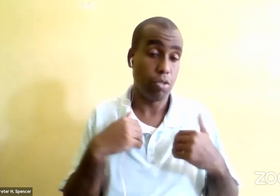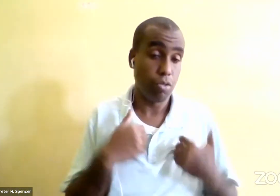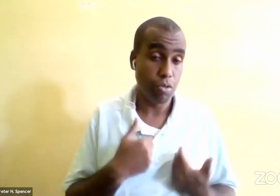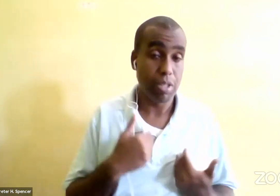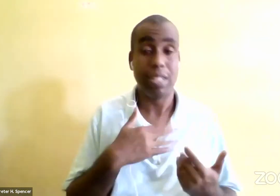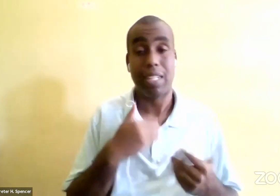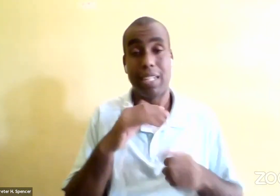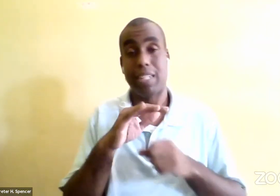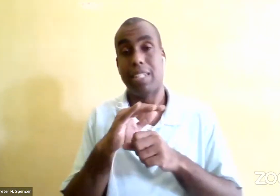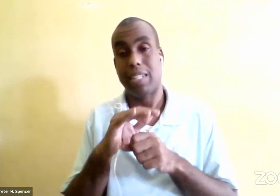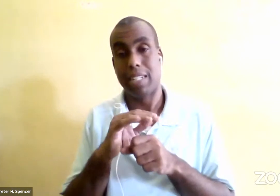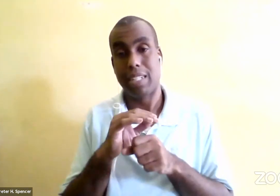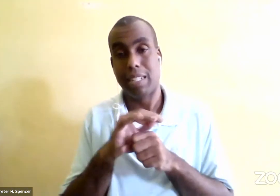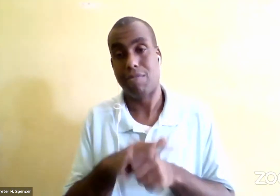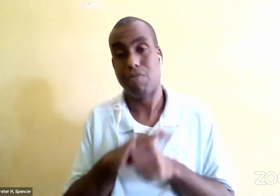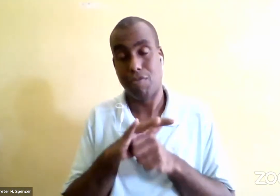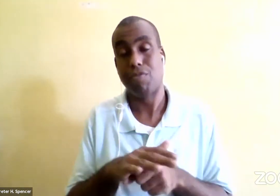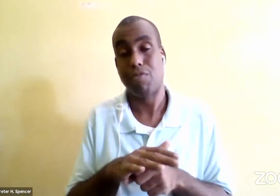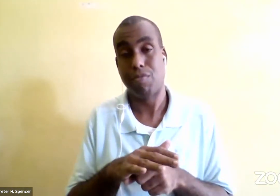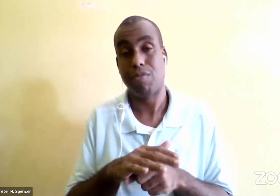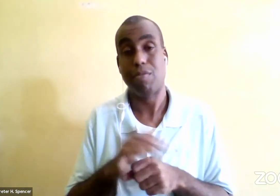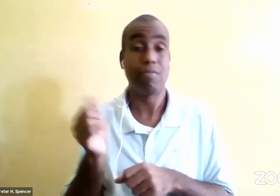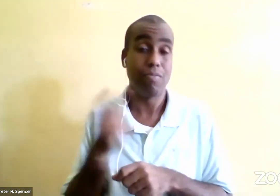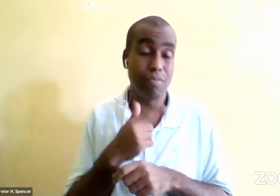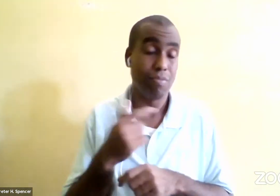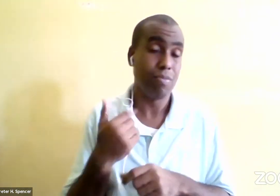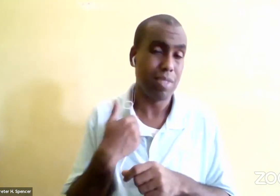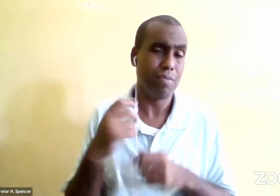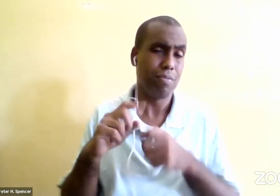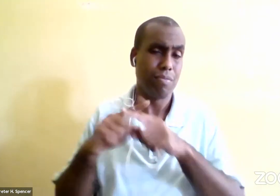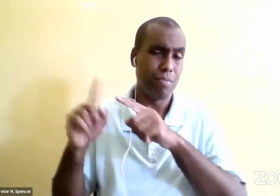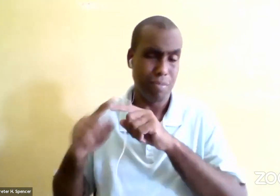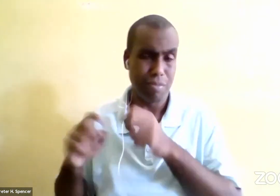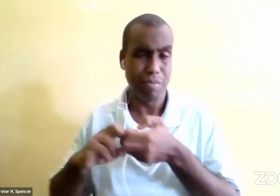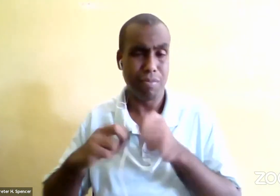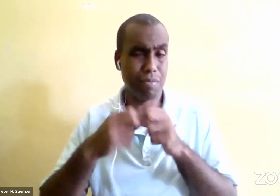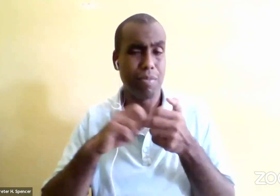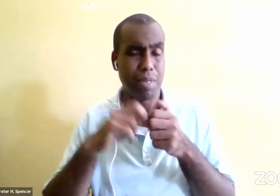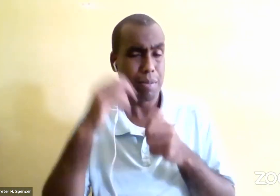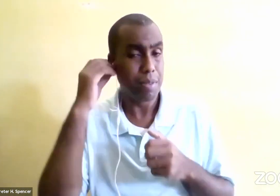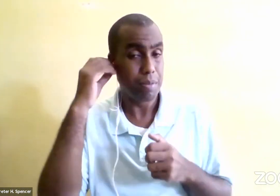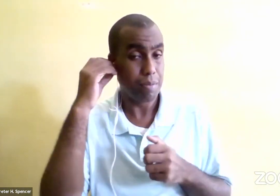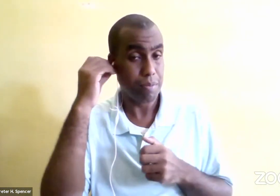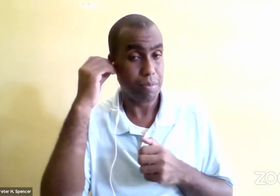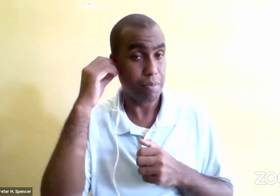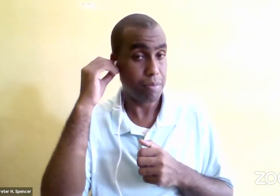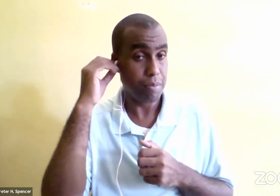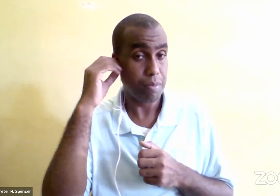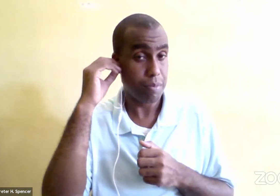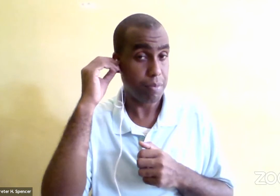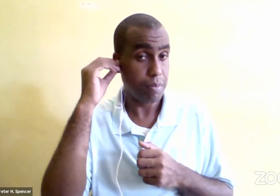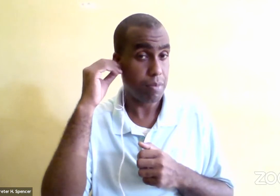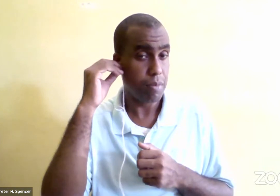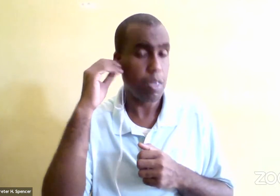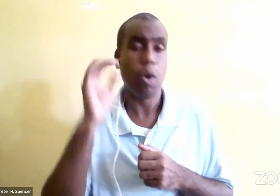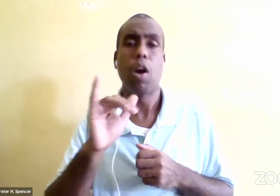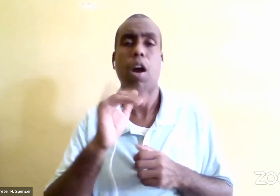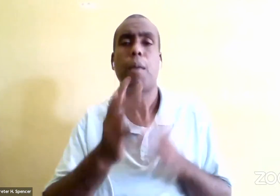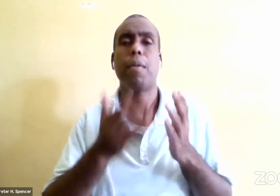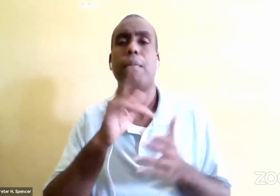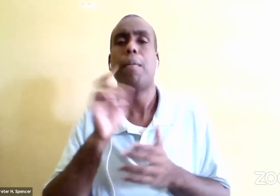being challenged in our own ways, and trust me, everybody's challenged in their own ways. Sorry, show of hands, anybody who's not challenged,